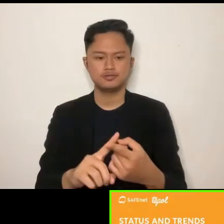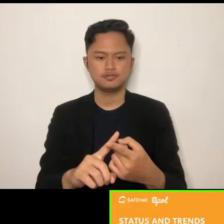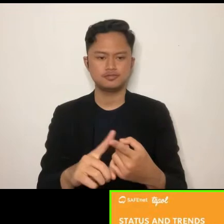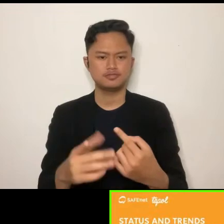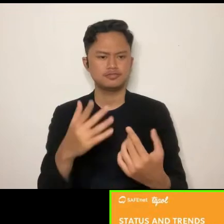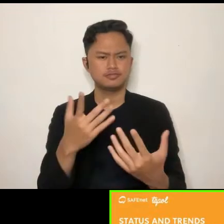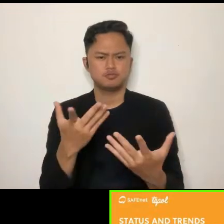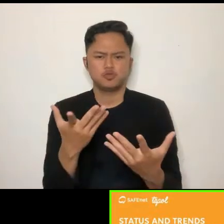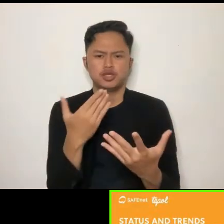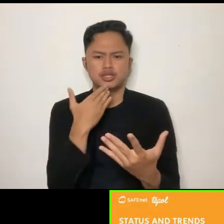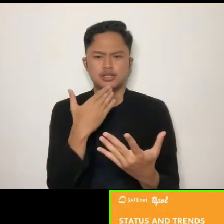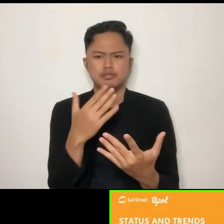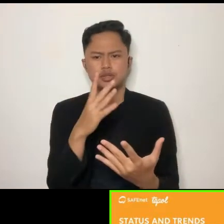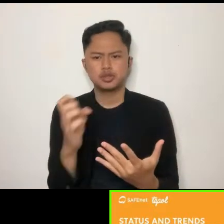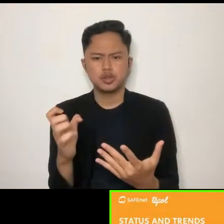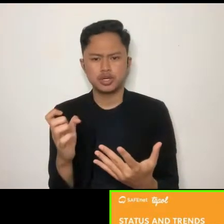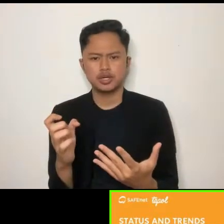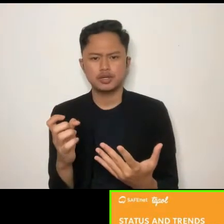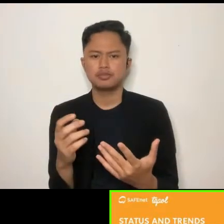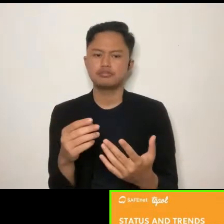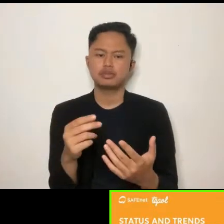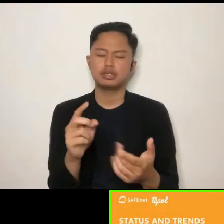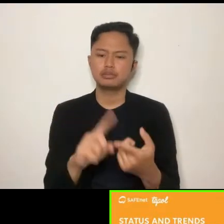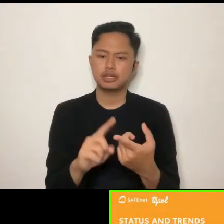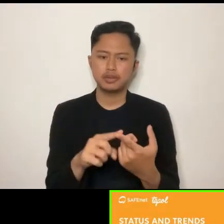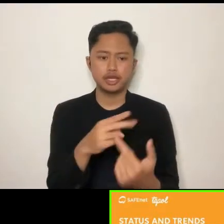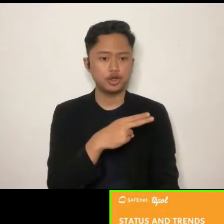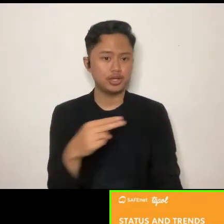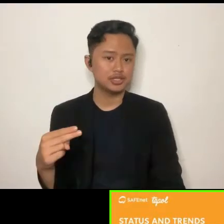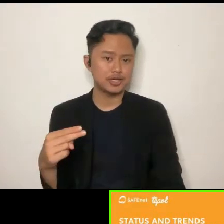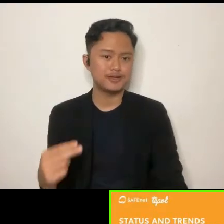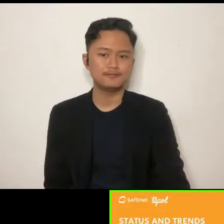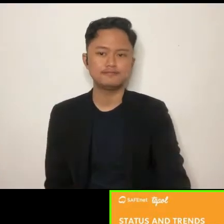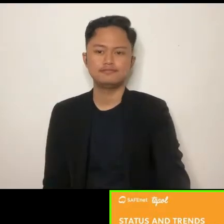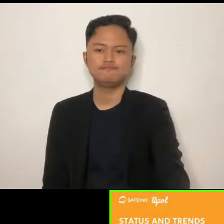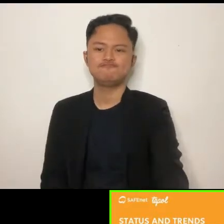afternoon, friends in Indonesia.